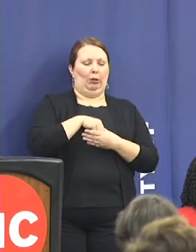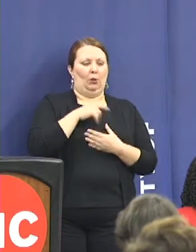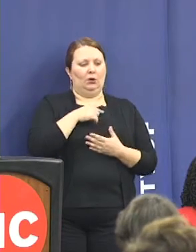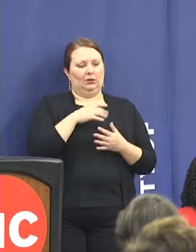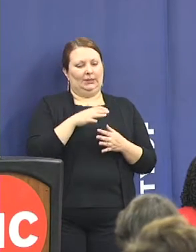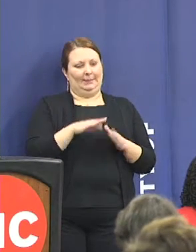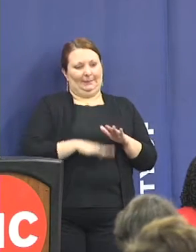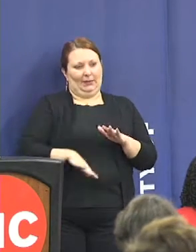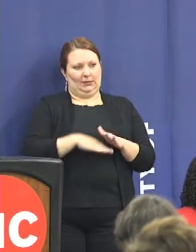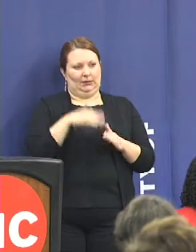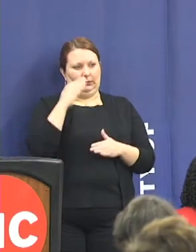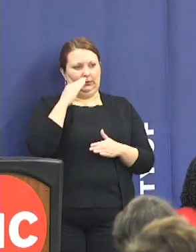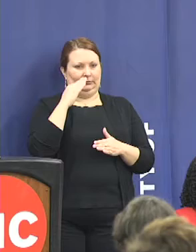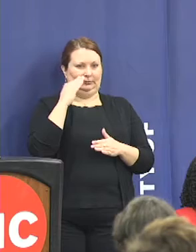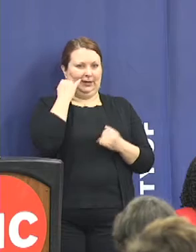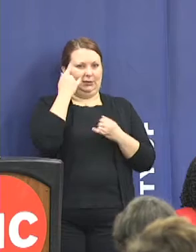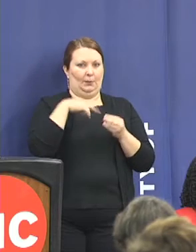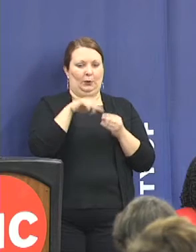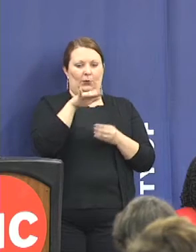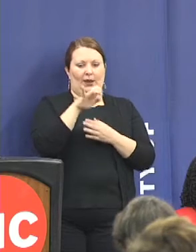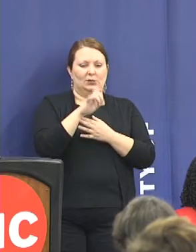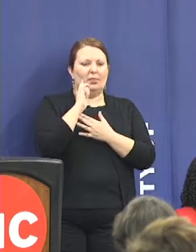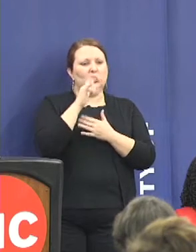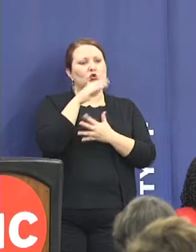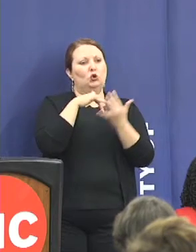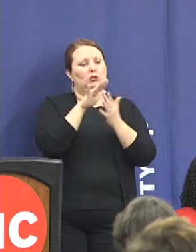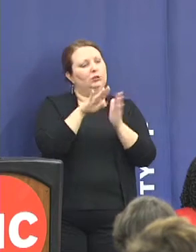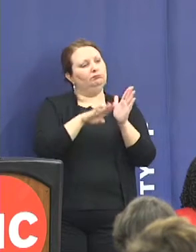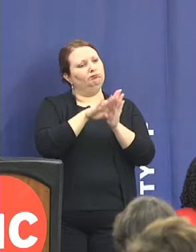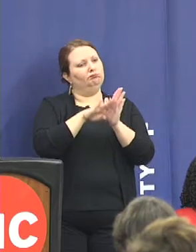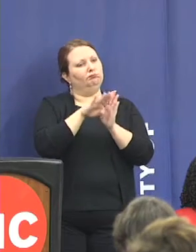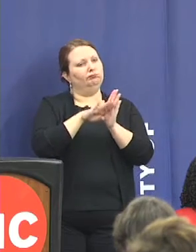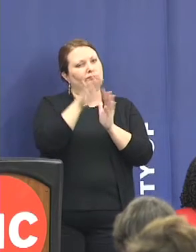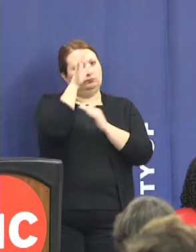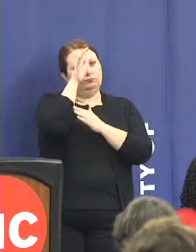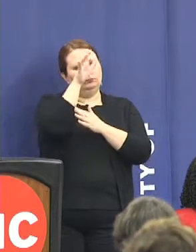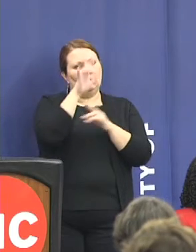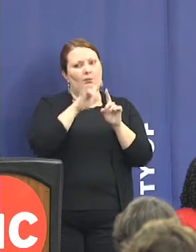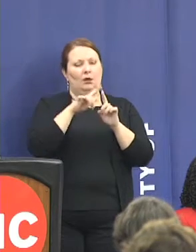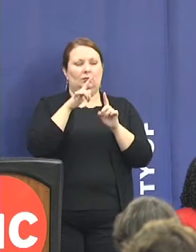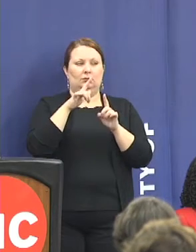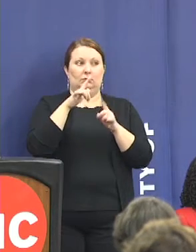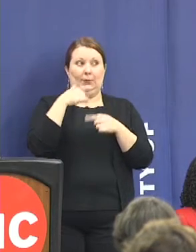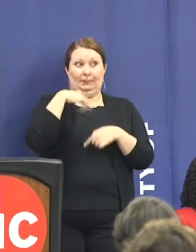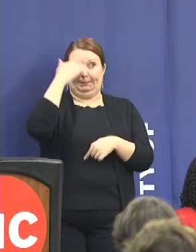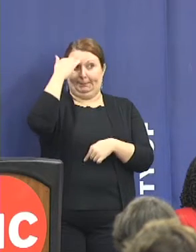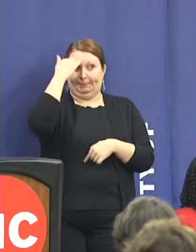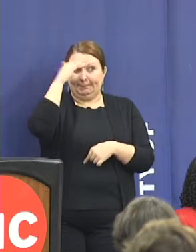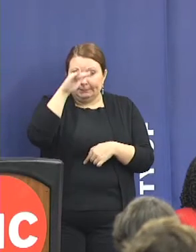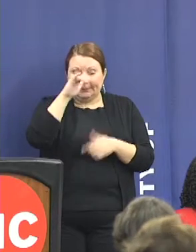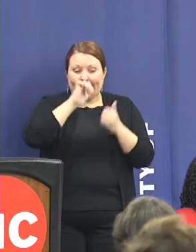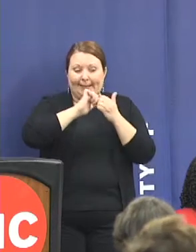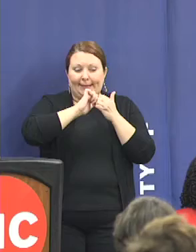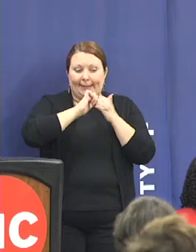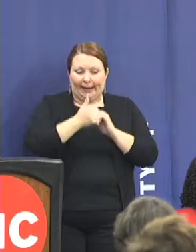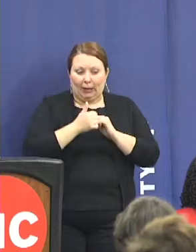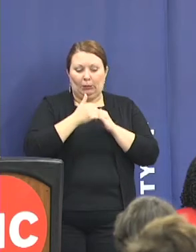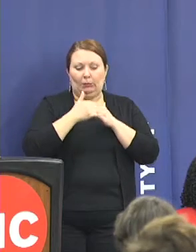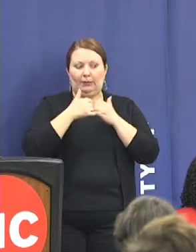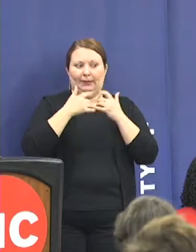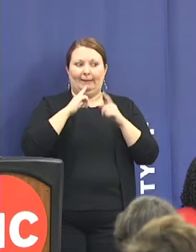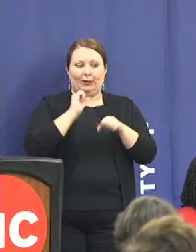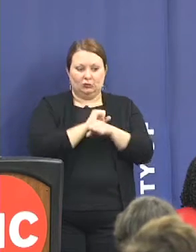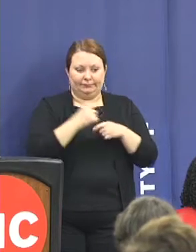essentialist notions of race, and we believe that to be socially constructed. But I think what we don't know is actually how this plays